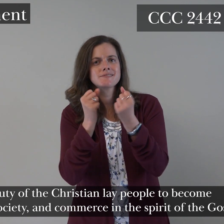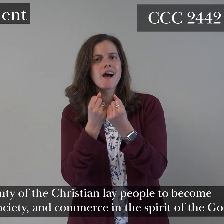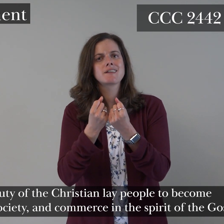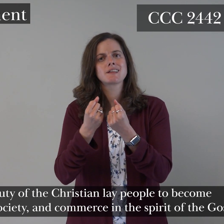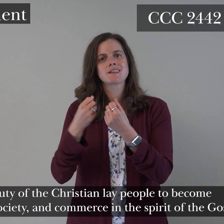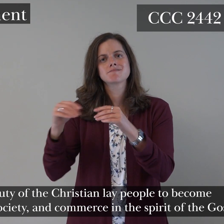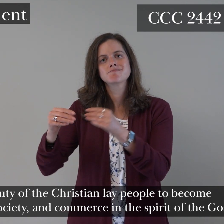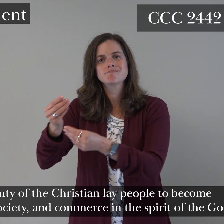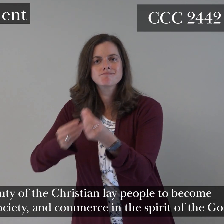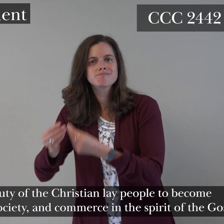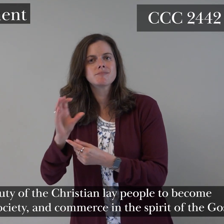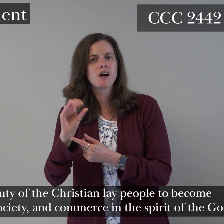in the spirit of the gospel